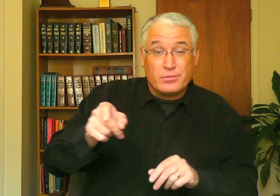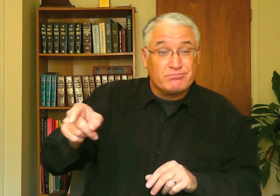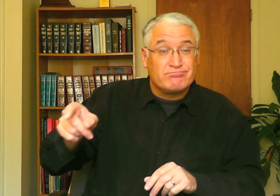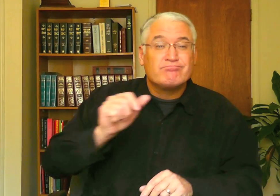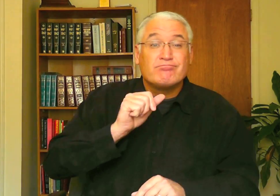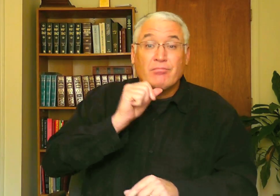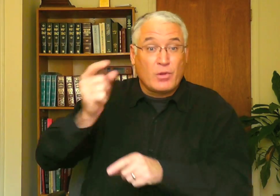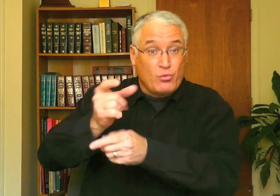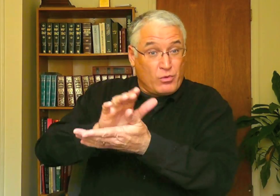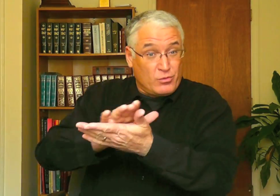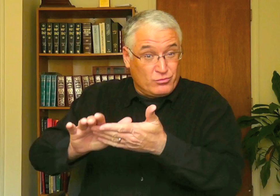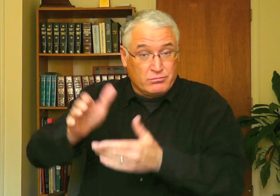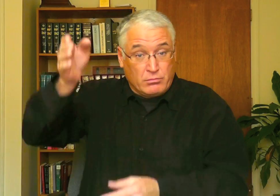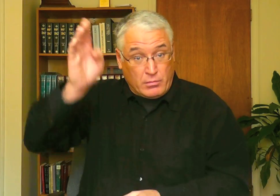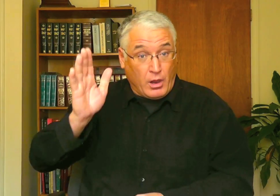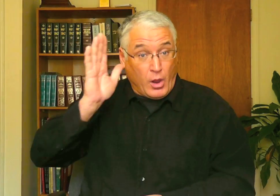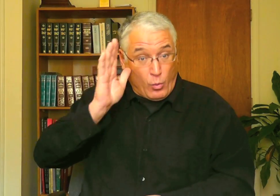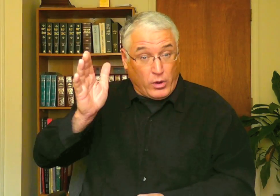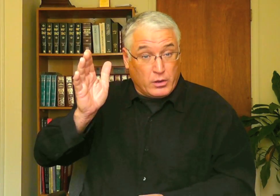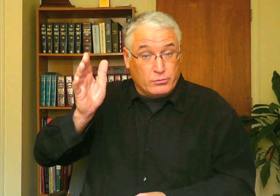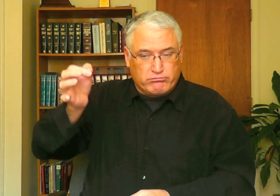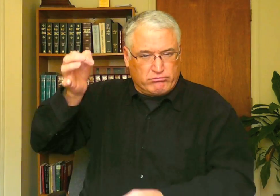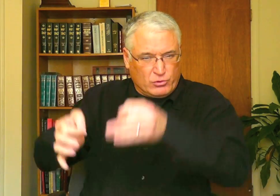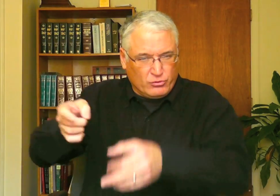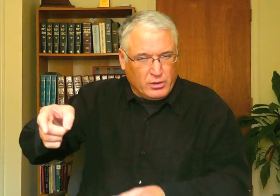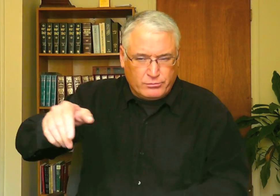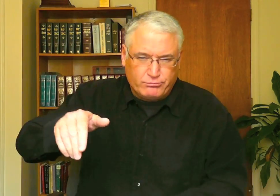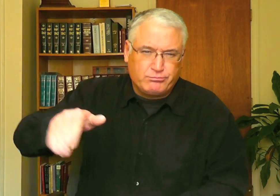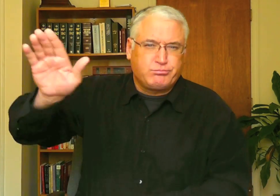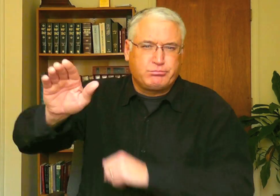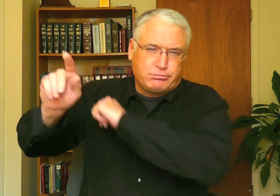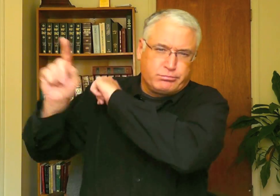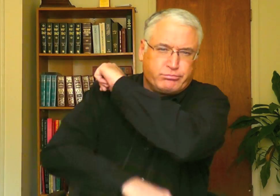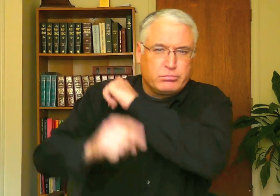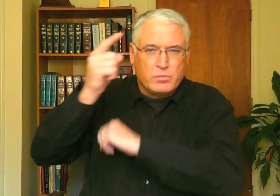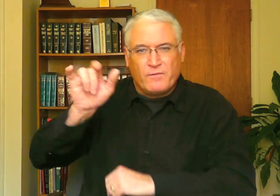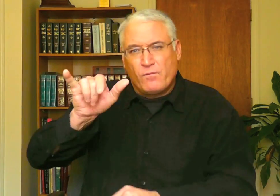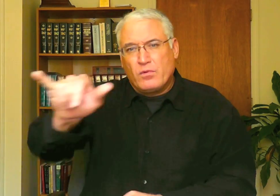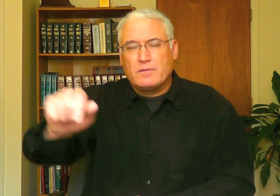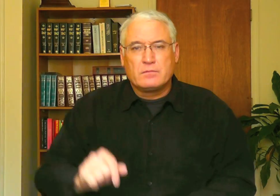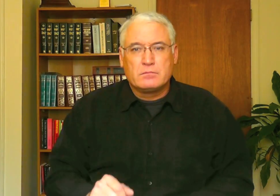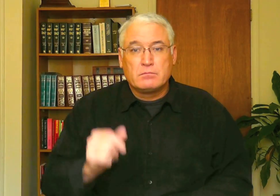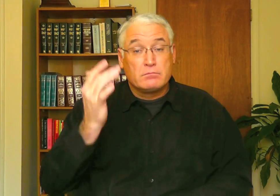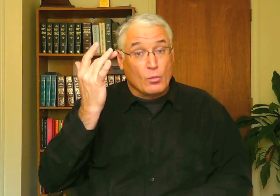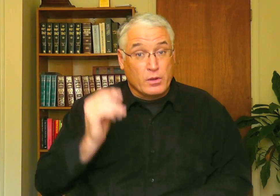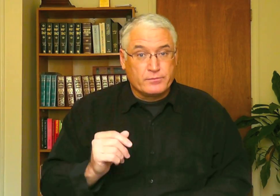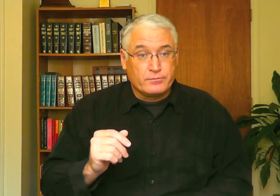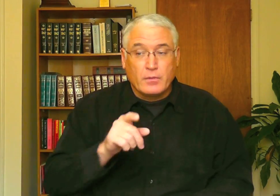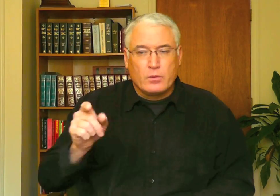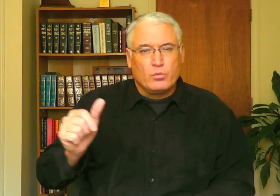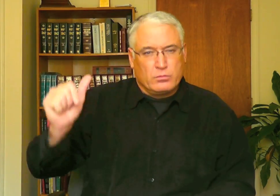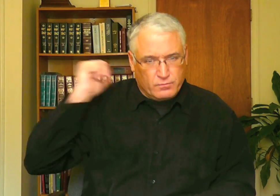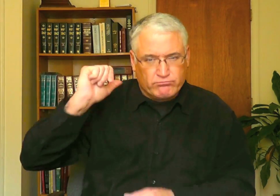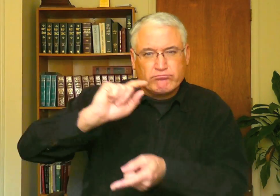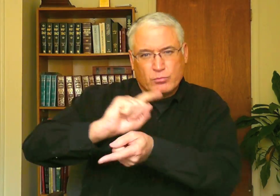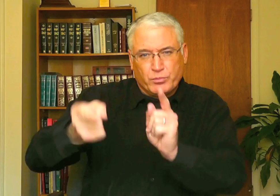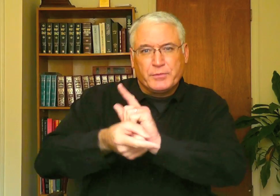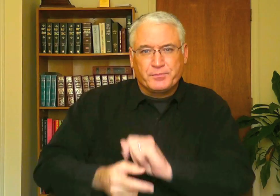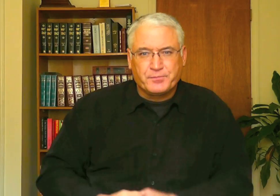people reward, but the unrighteous people, God will judge, and he will punish them eternally. Why? Because they